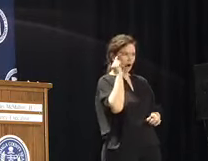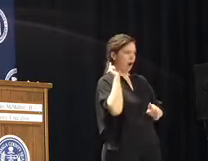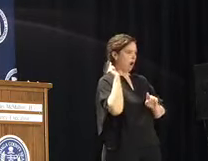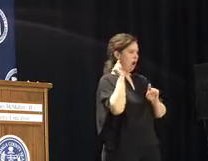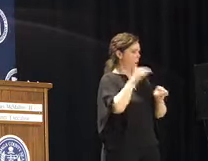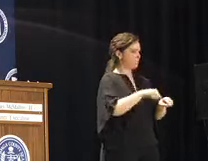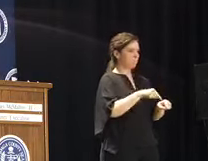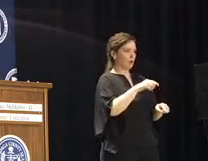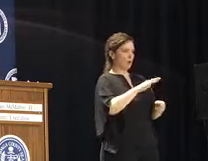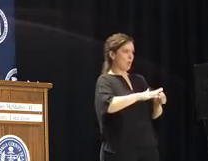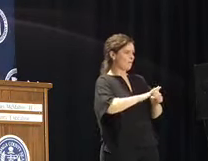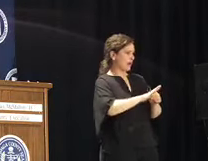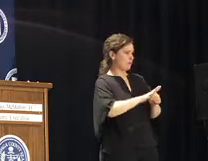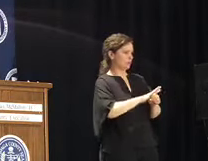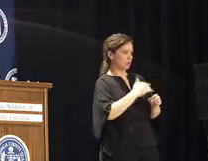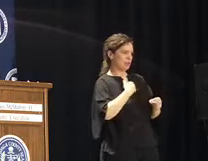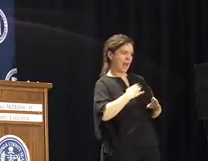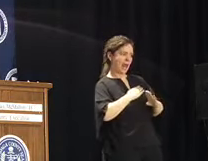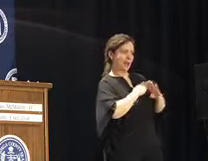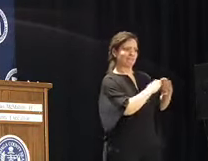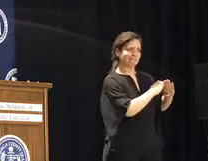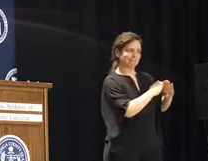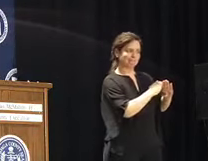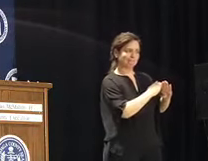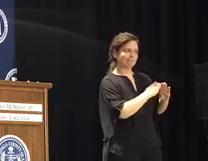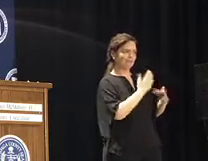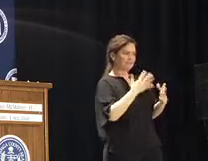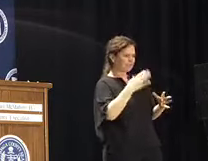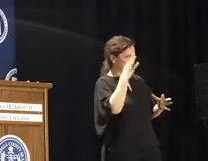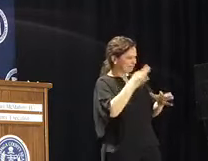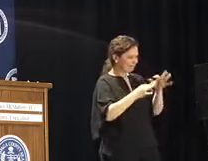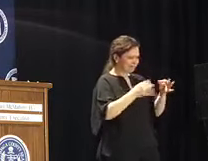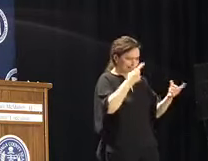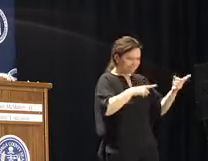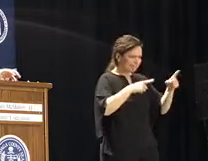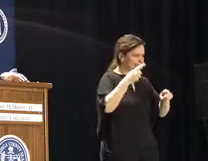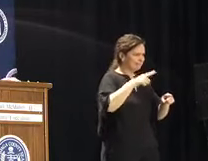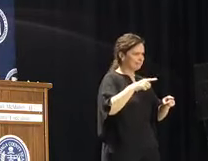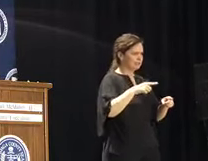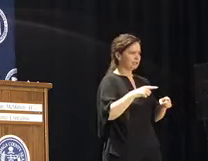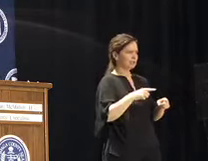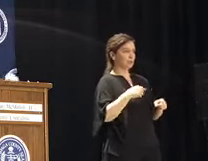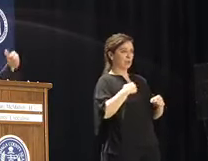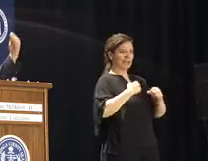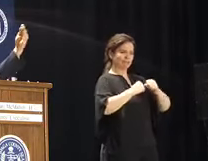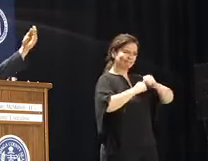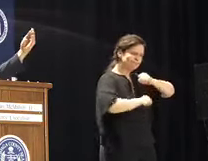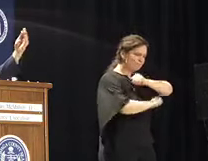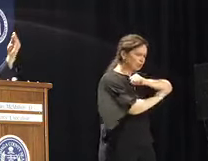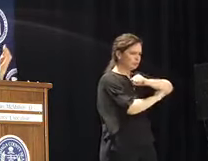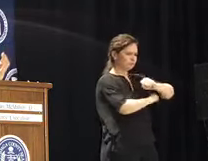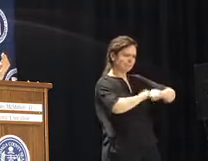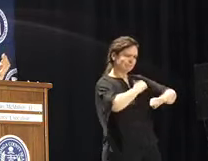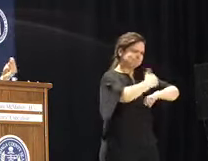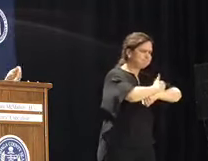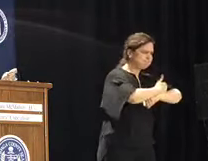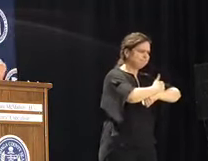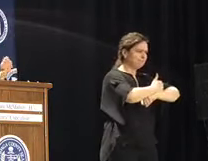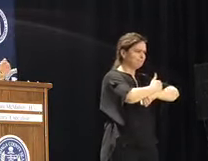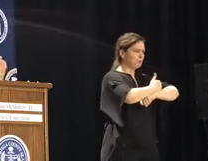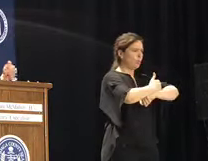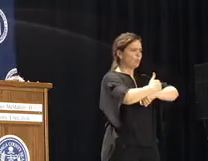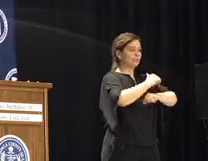made was to get to the point where our medical infrastructure can perform for Onondaga County residents, Central New Yorkers, Northern New Yorkers